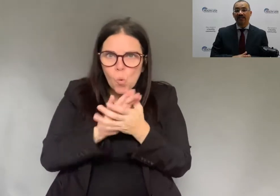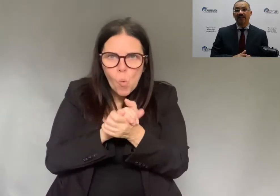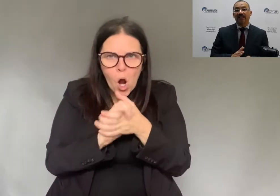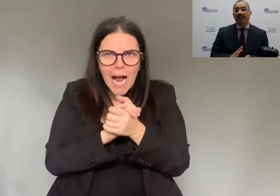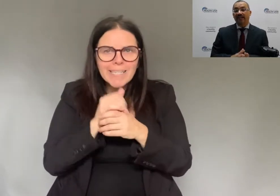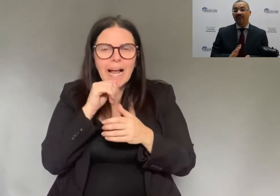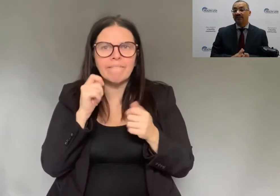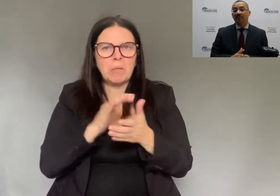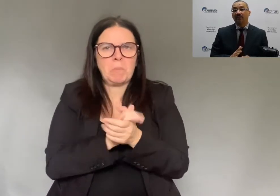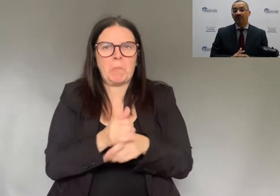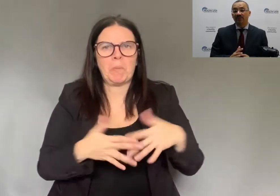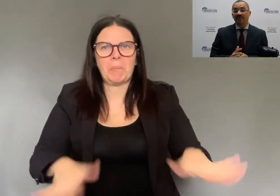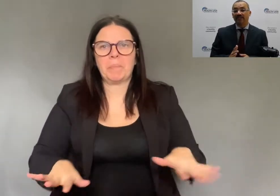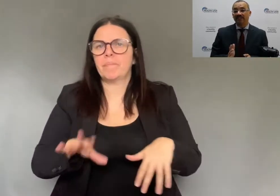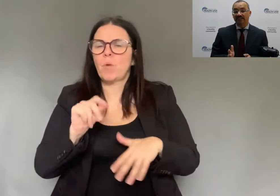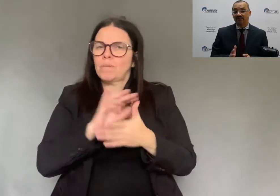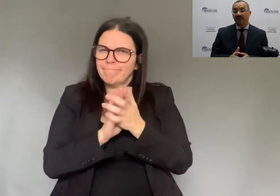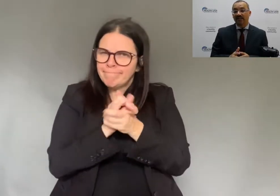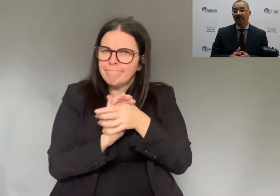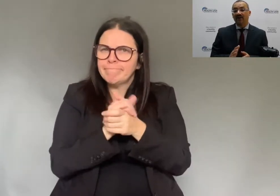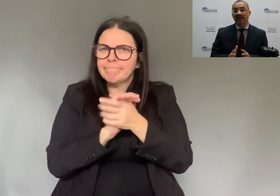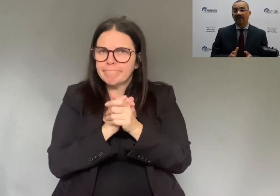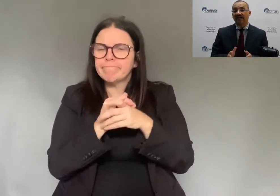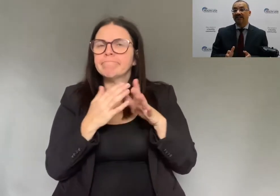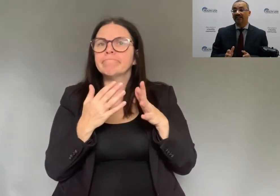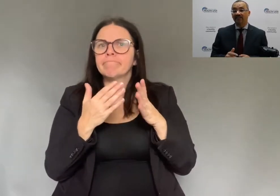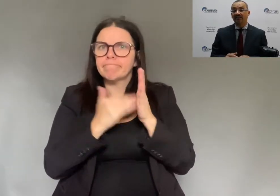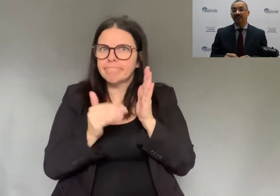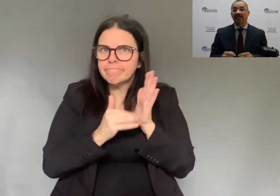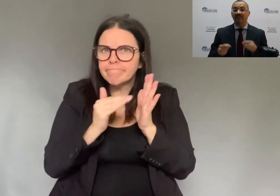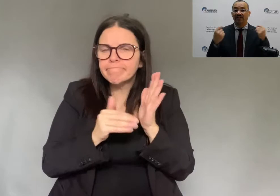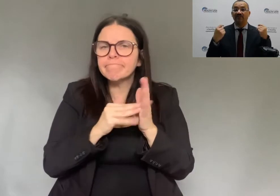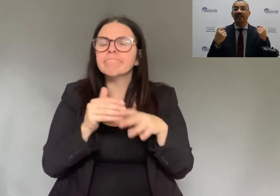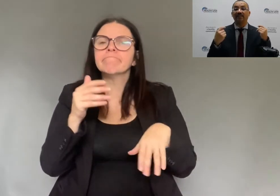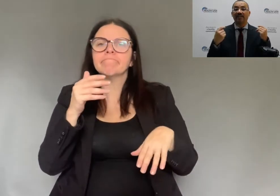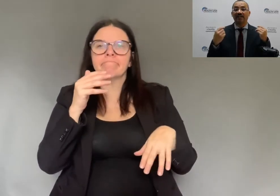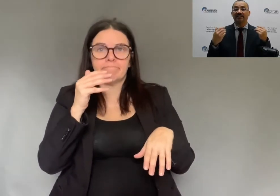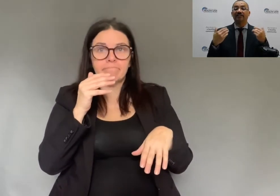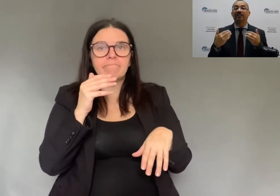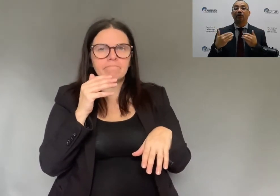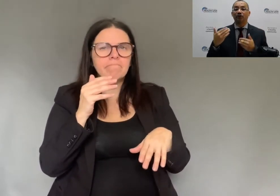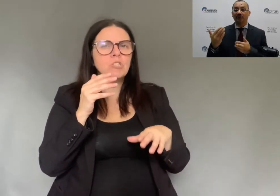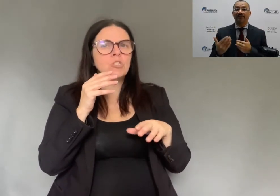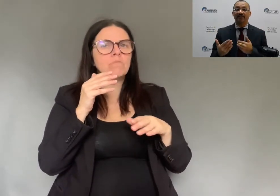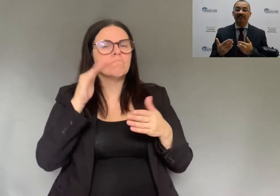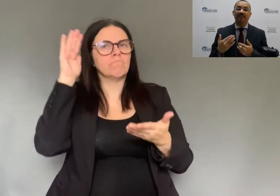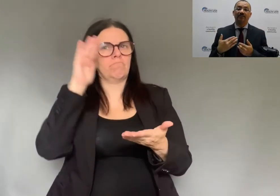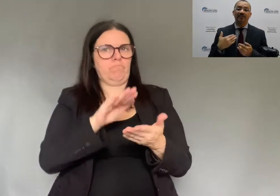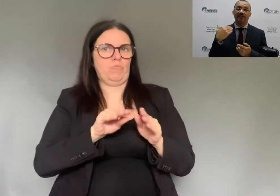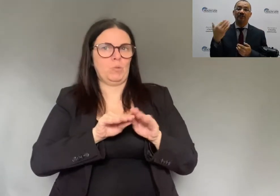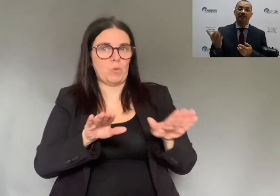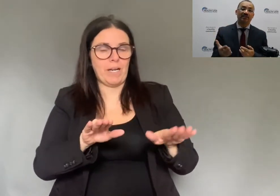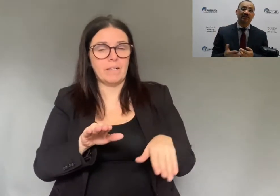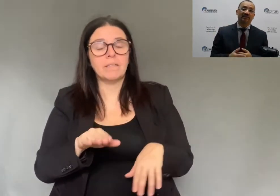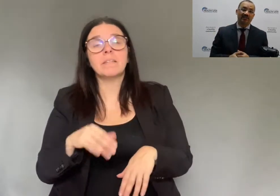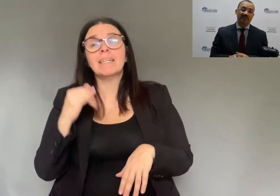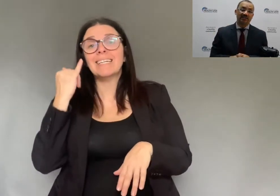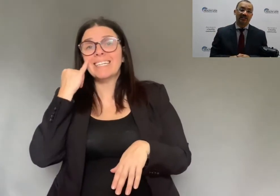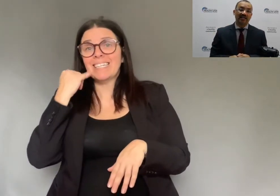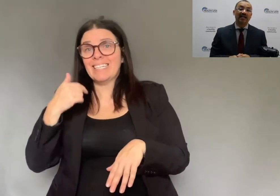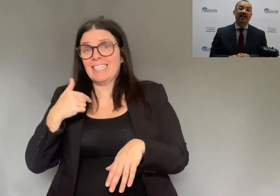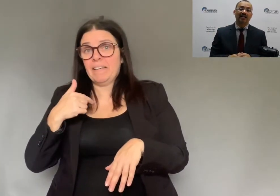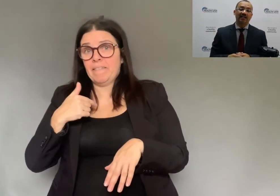spread. And for someone who is feeling symptomatic or have any symptoms, if they're wearing a mask, they're also limiting their ability to spread the